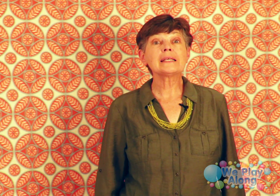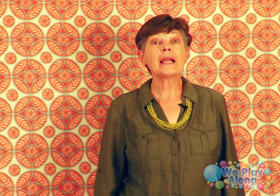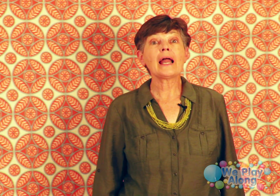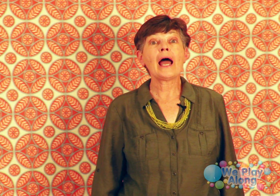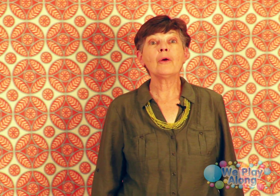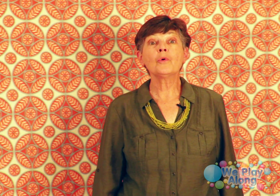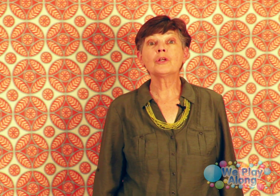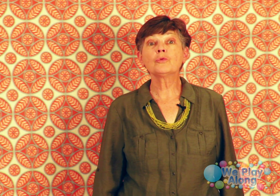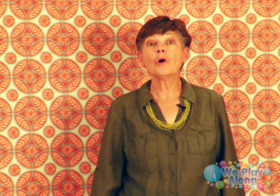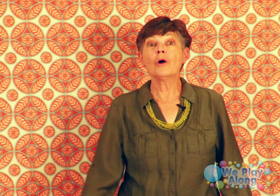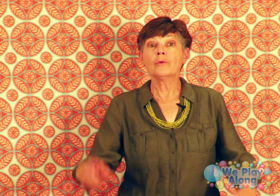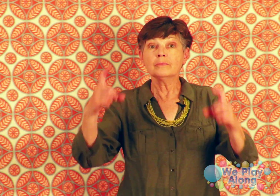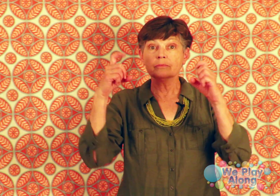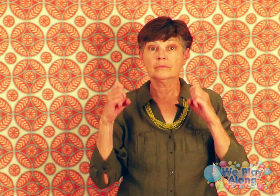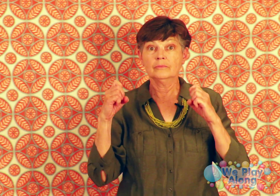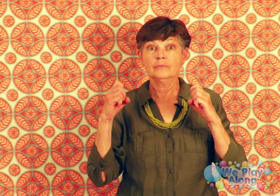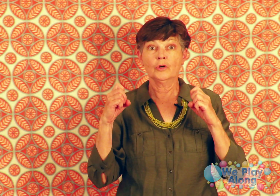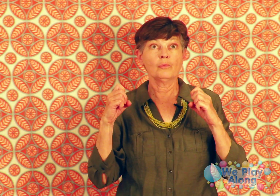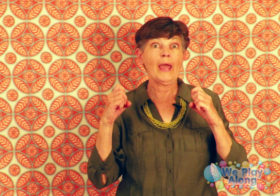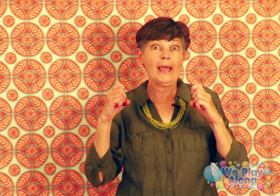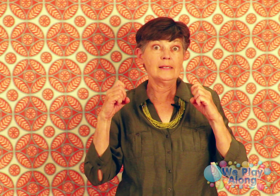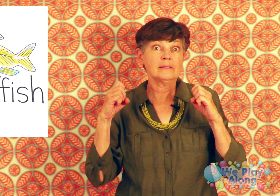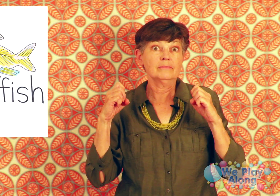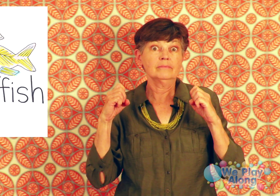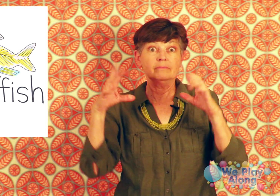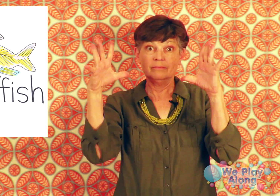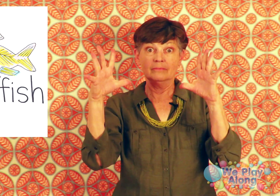decided I would grow or raise